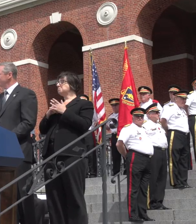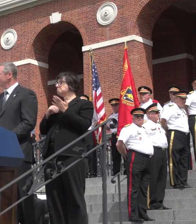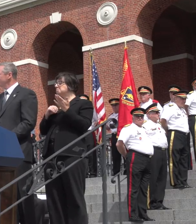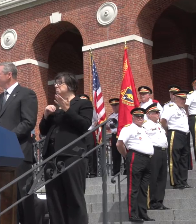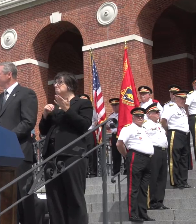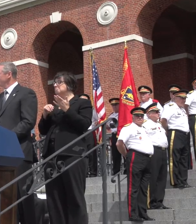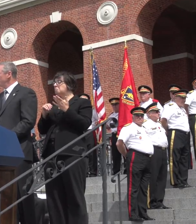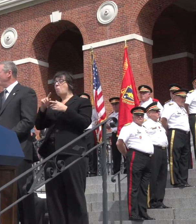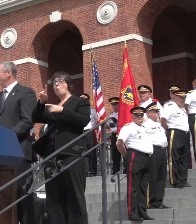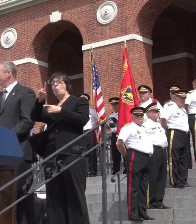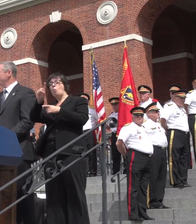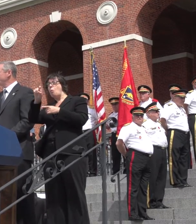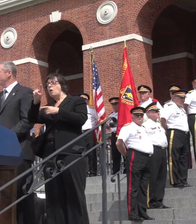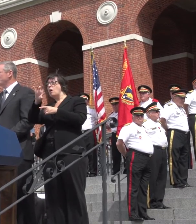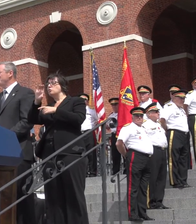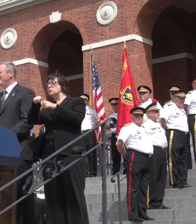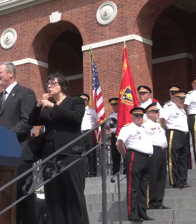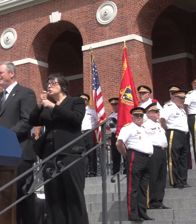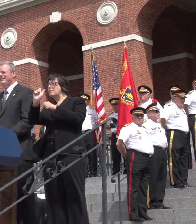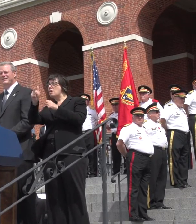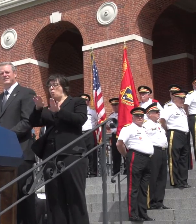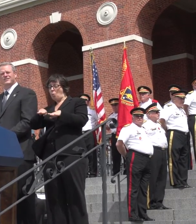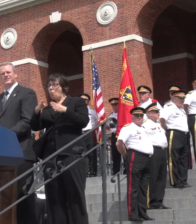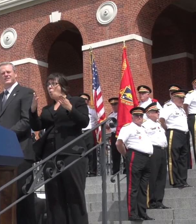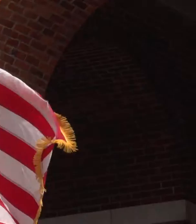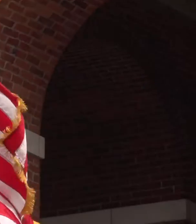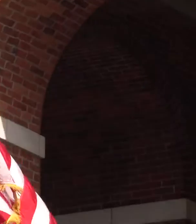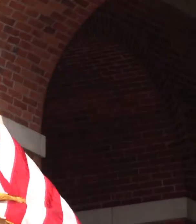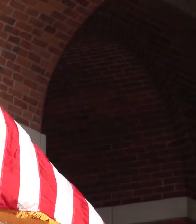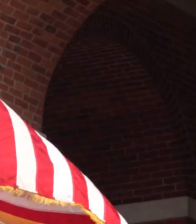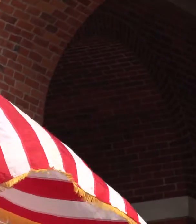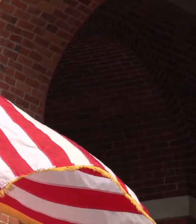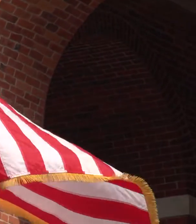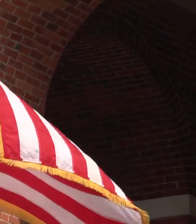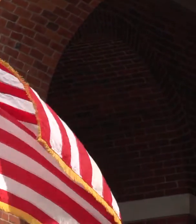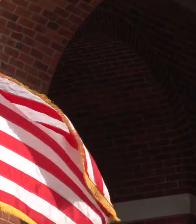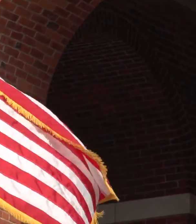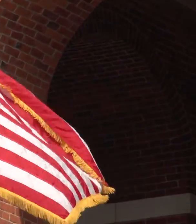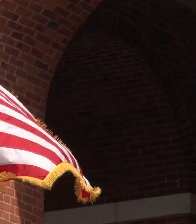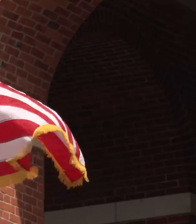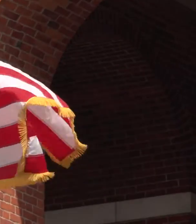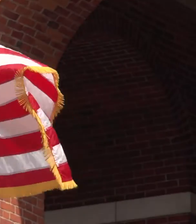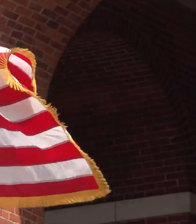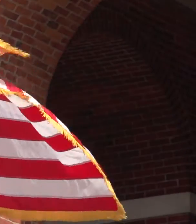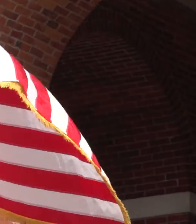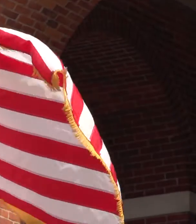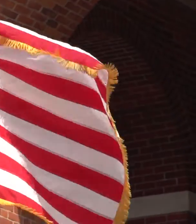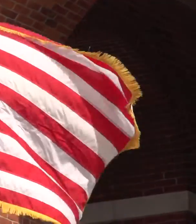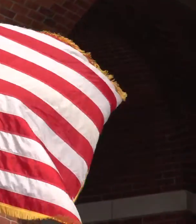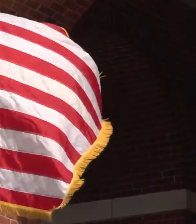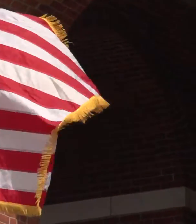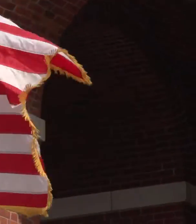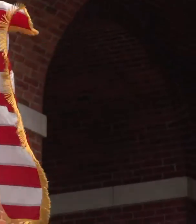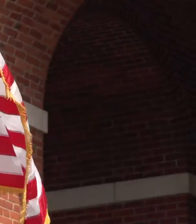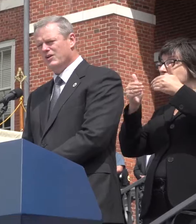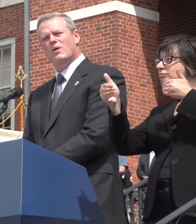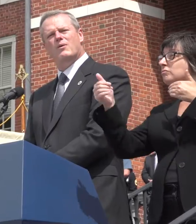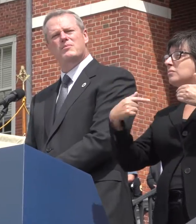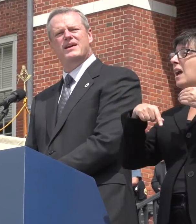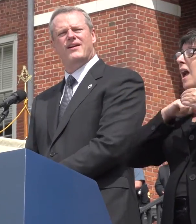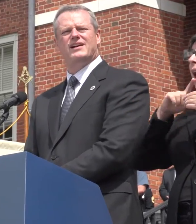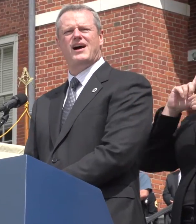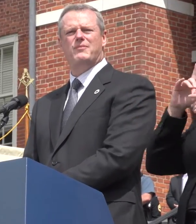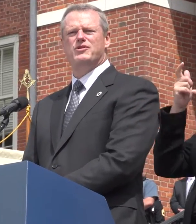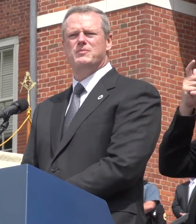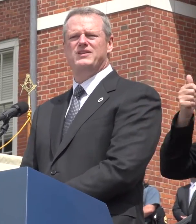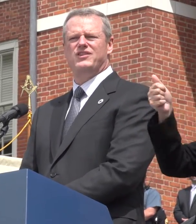us, about the decisions we made, and how we chose to live our lives? And what